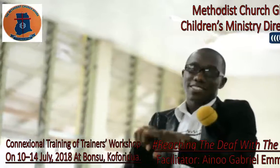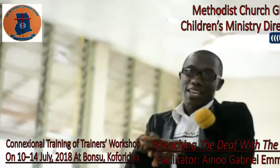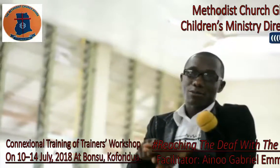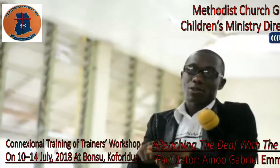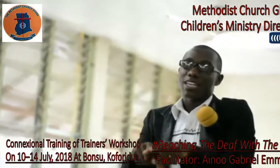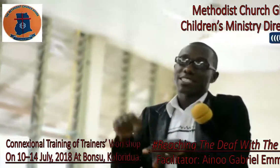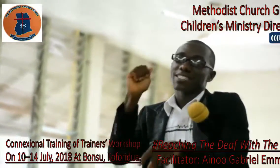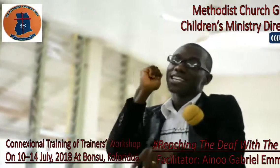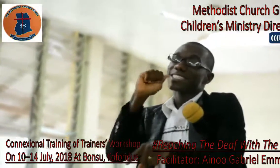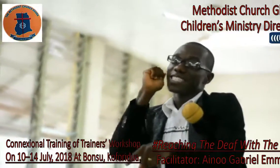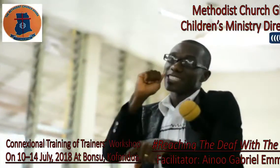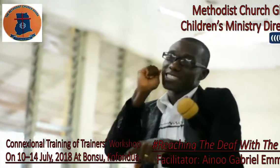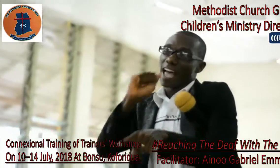Girl, same. So this is